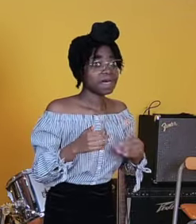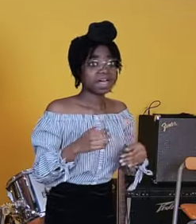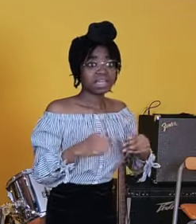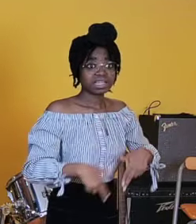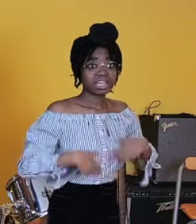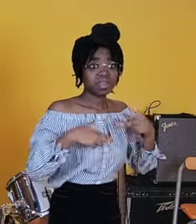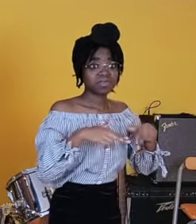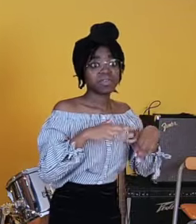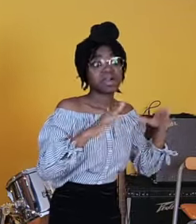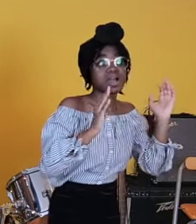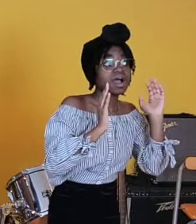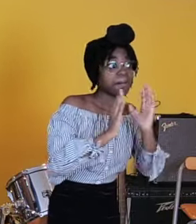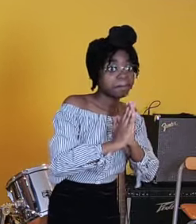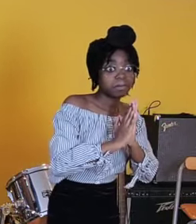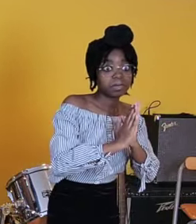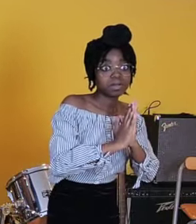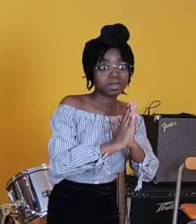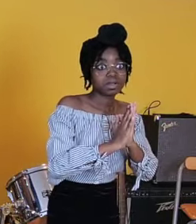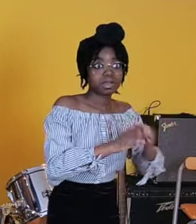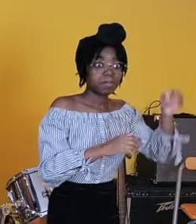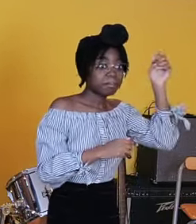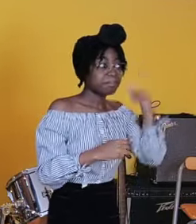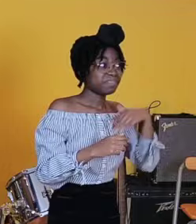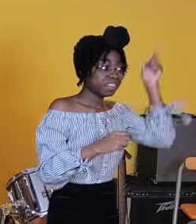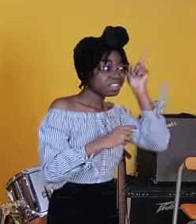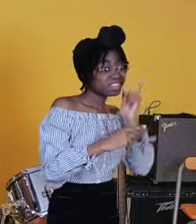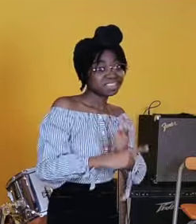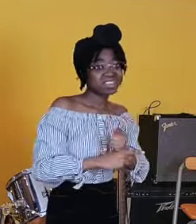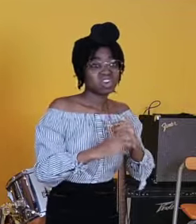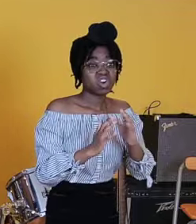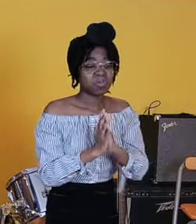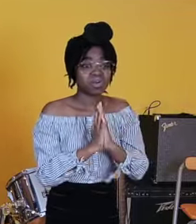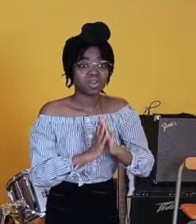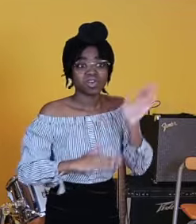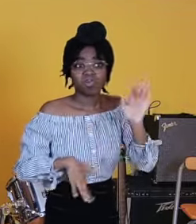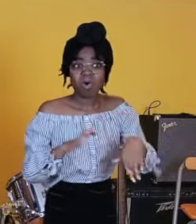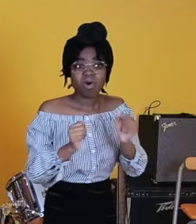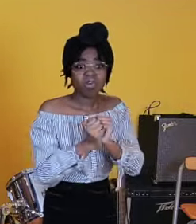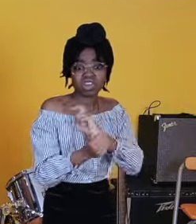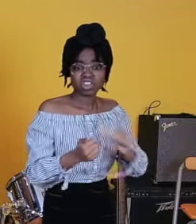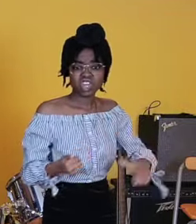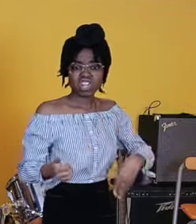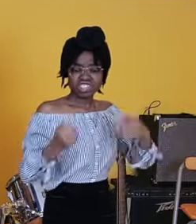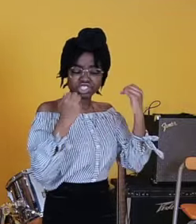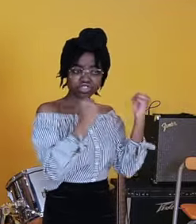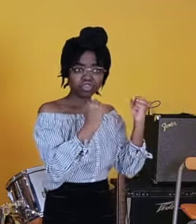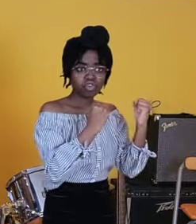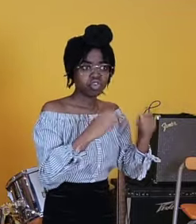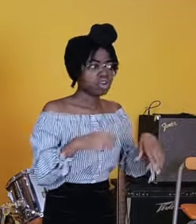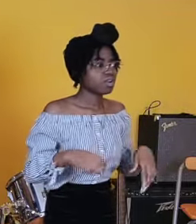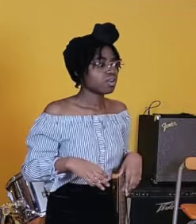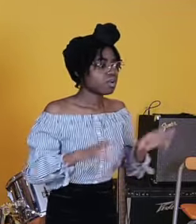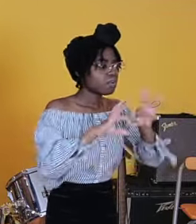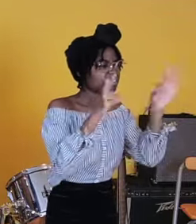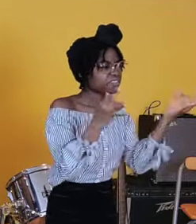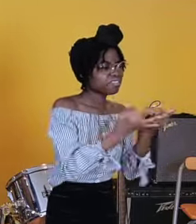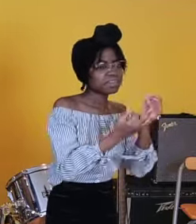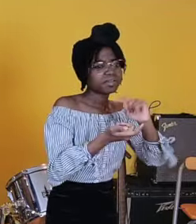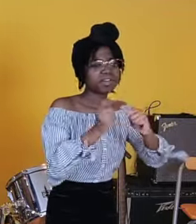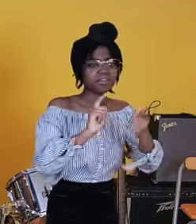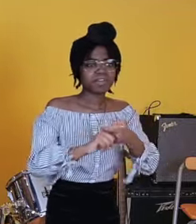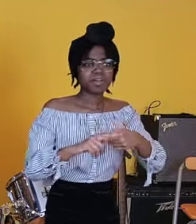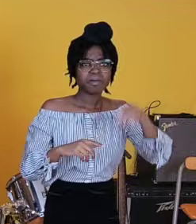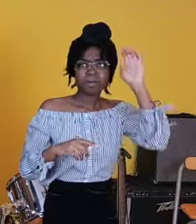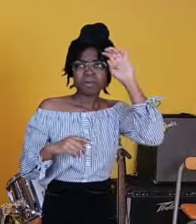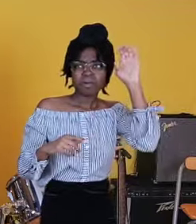that I'm praying for, that you know, their walk with the Lord will be stronger. Friends, family, cousins, that their walk with the